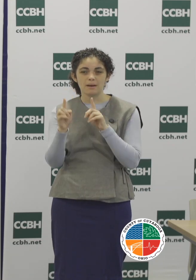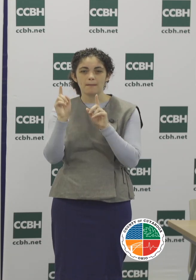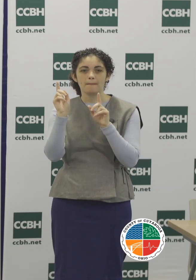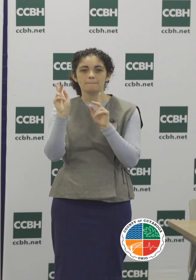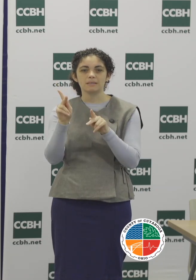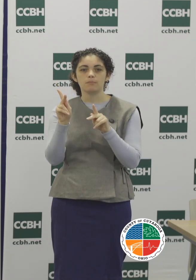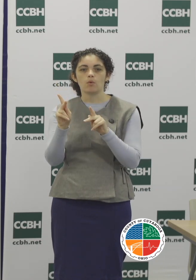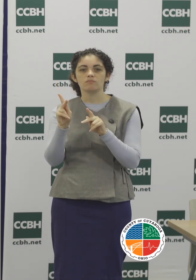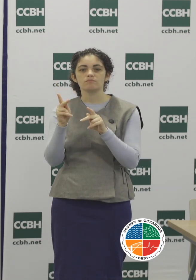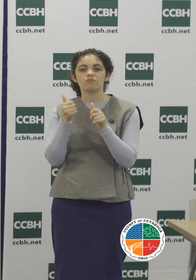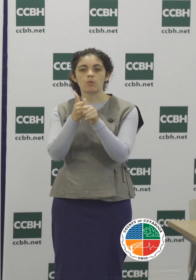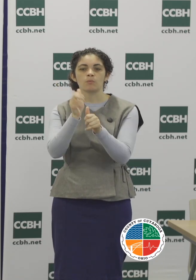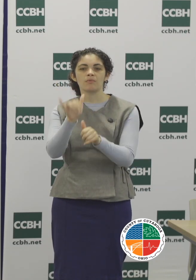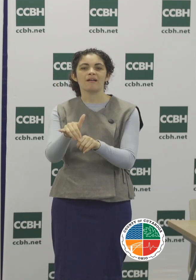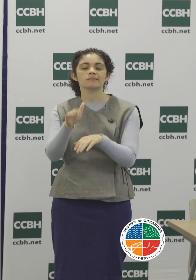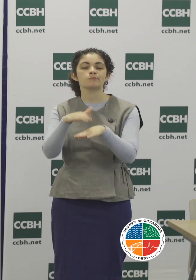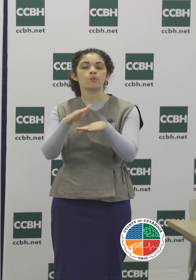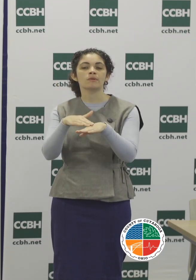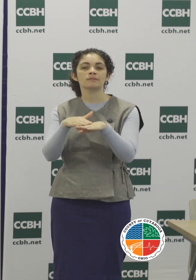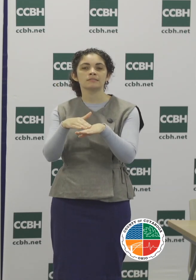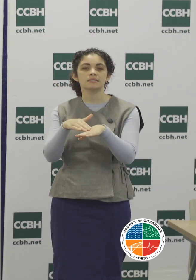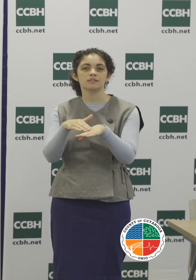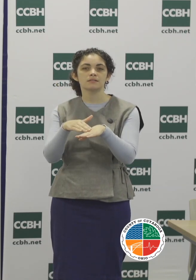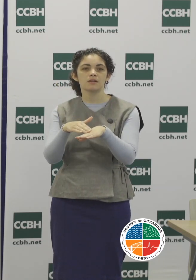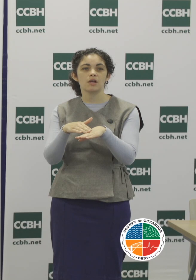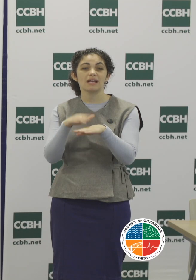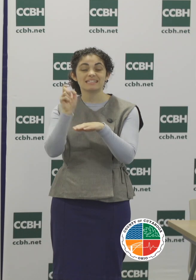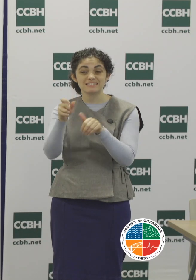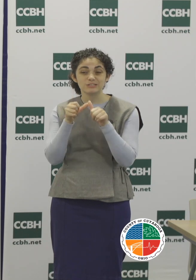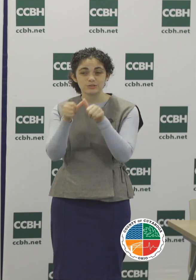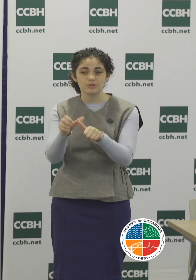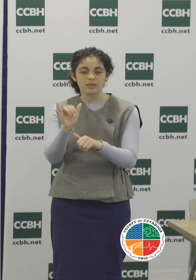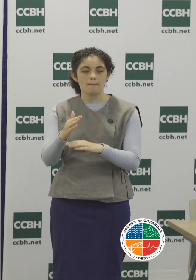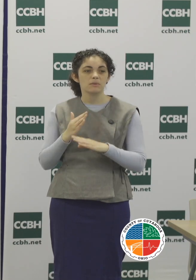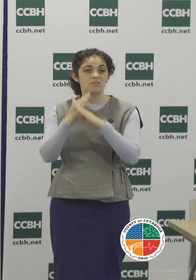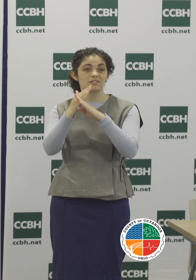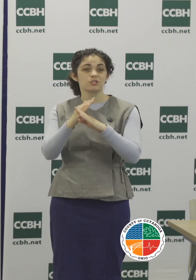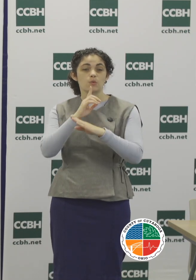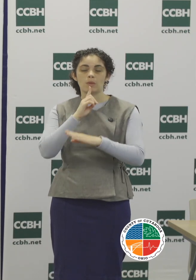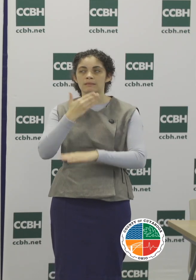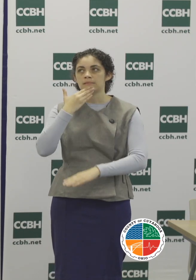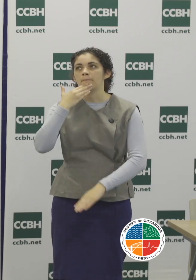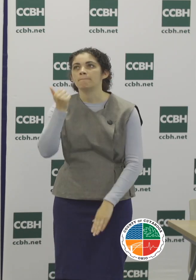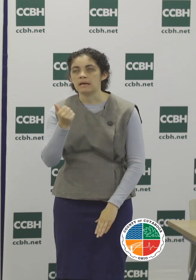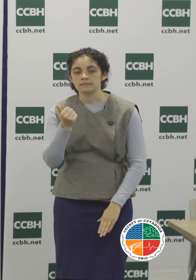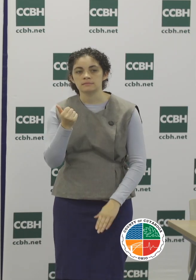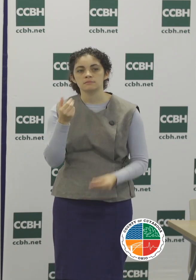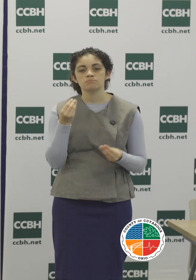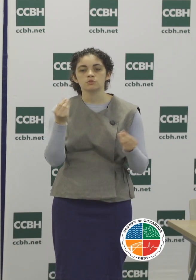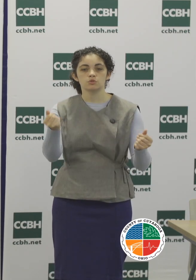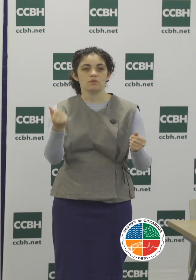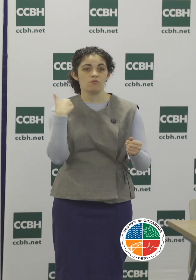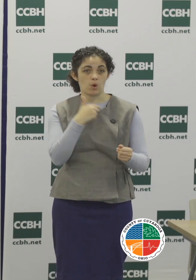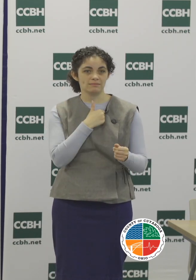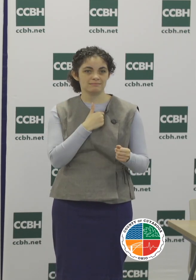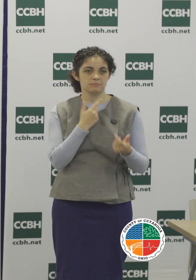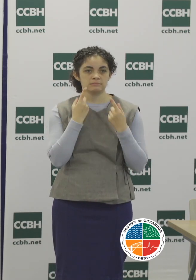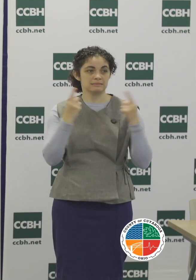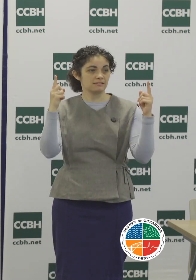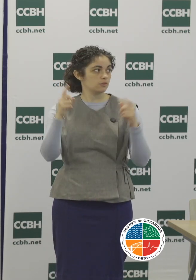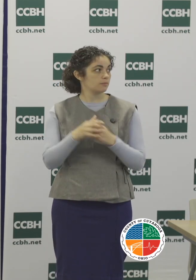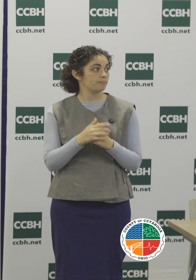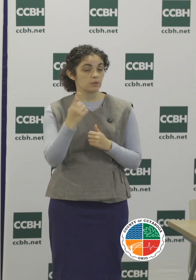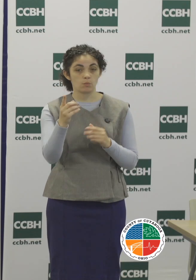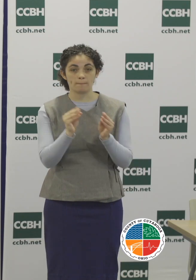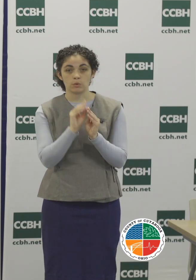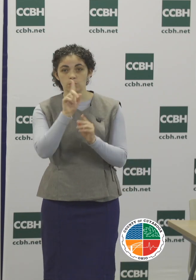followed recommendations, and we need people to continue to do that. Prevention is the best cure for getting us through this. One